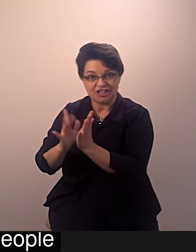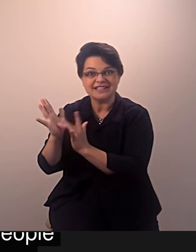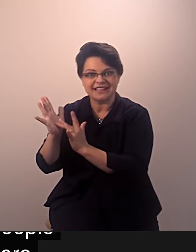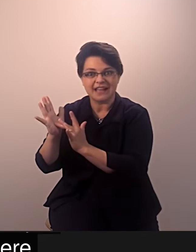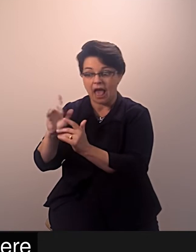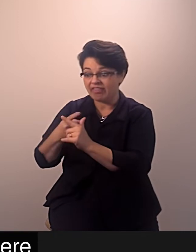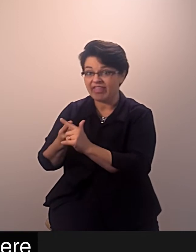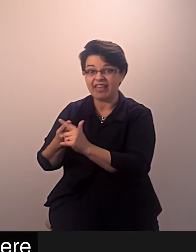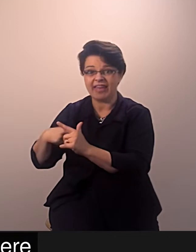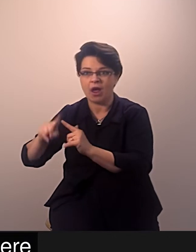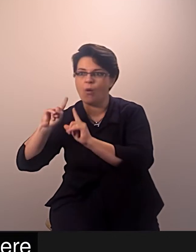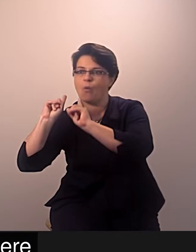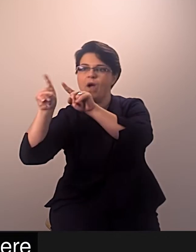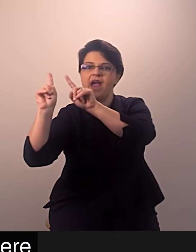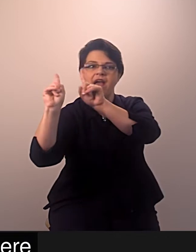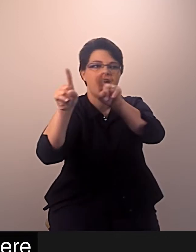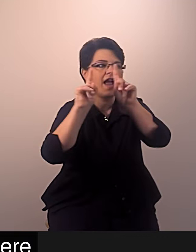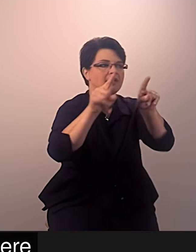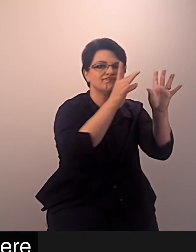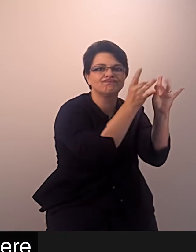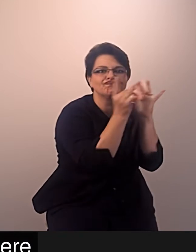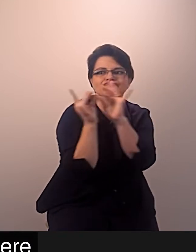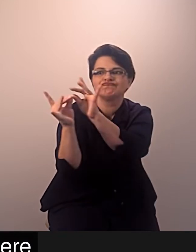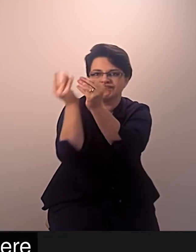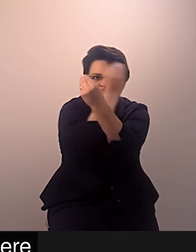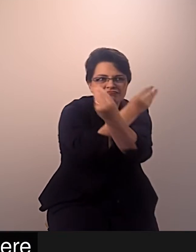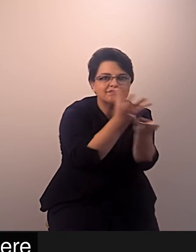the angels had appeared to them.